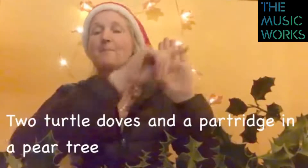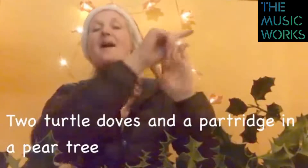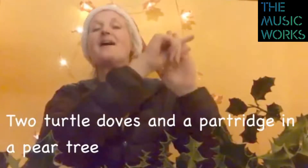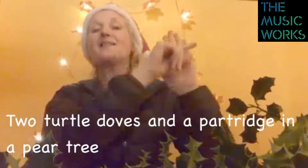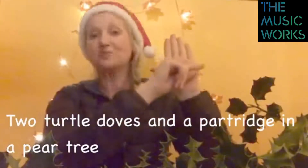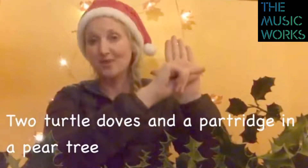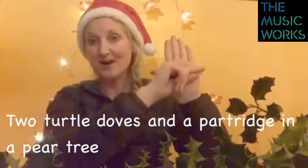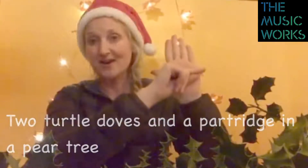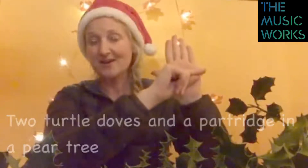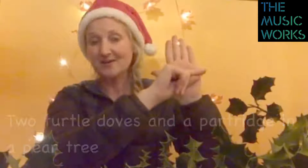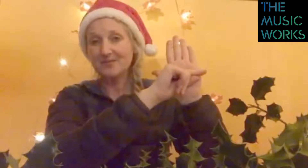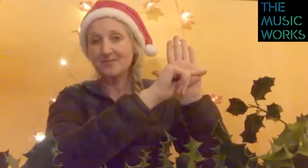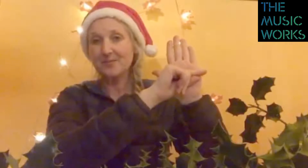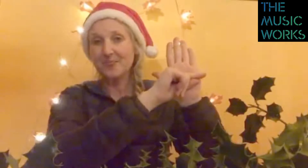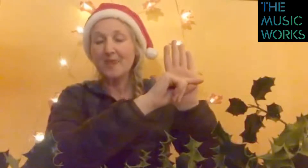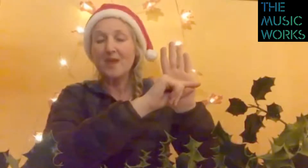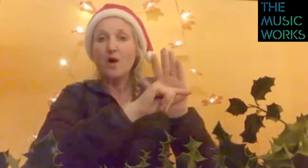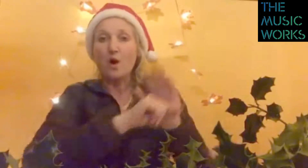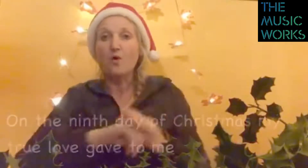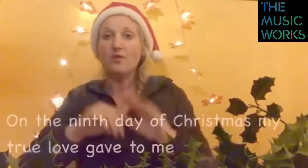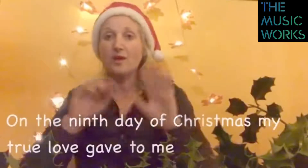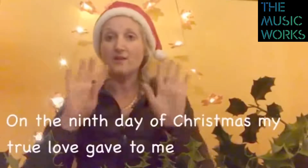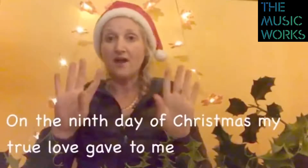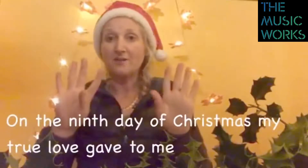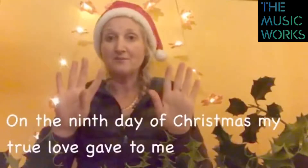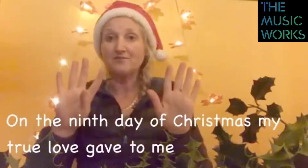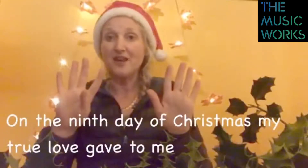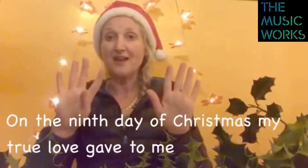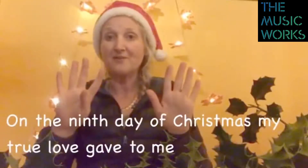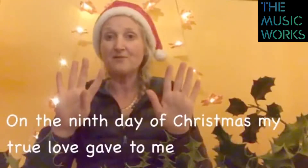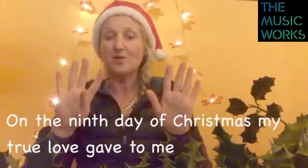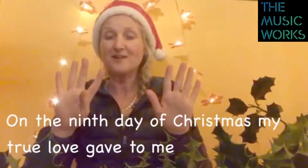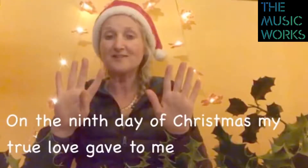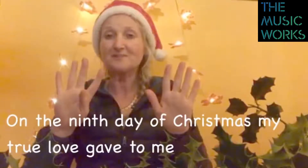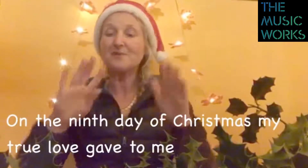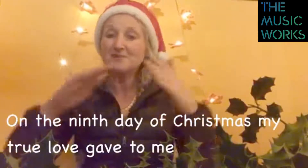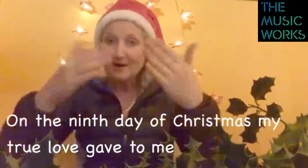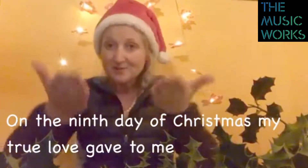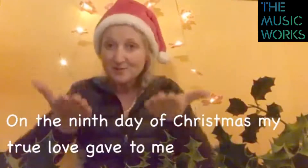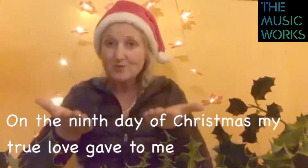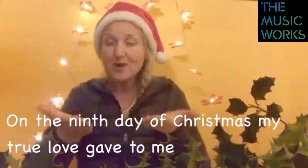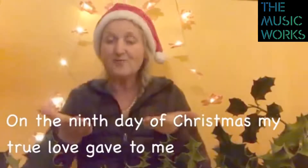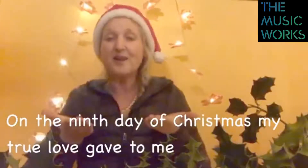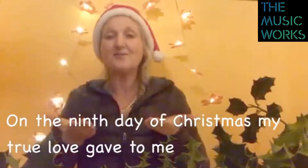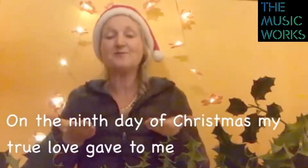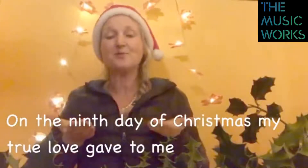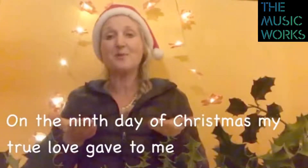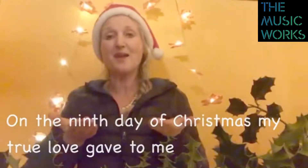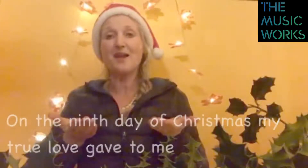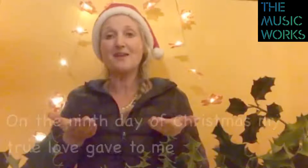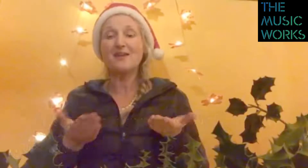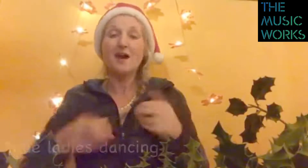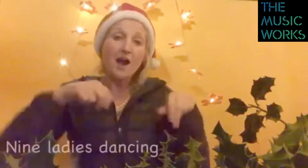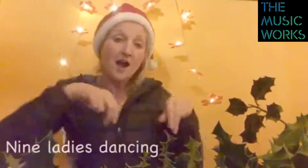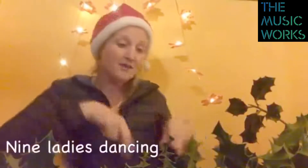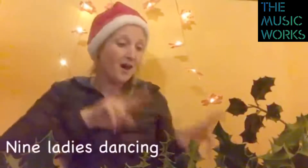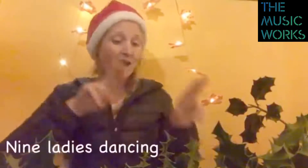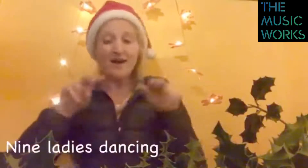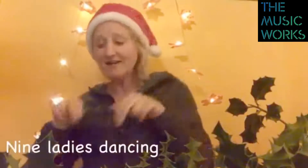pear tree. On the ninth day of Christmas my true love gave to me. Nine